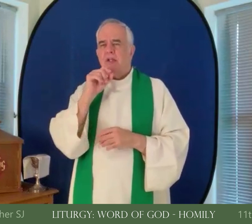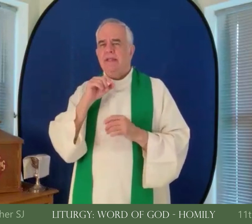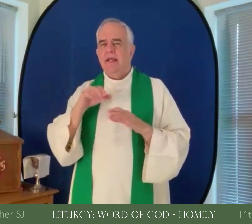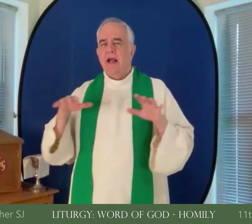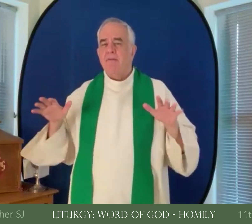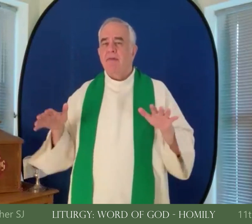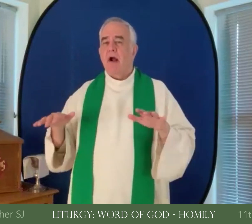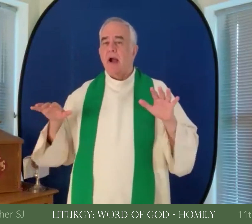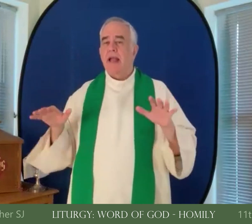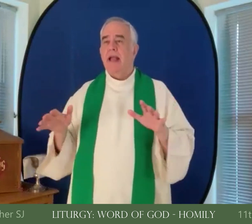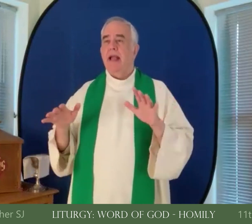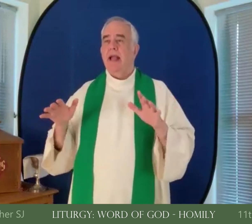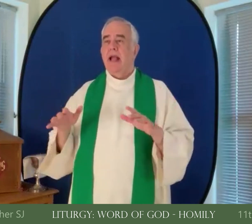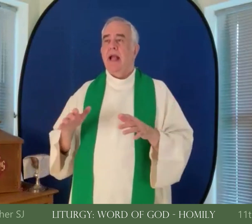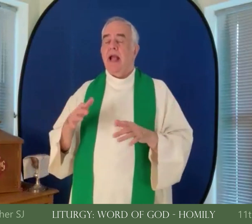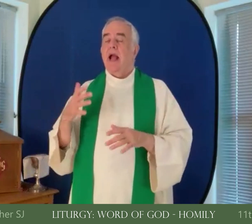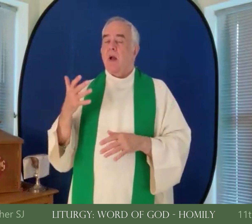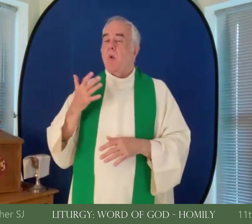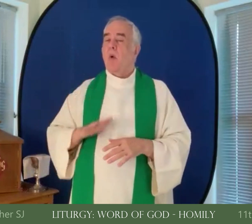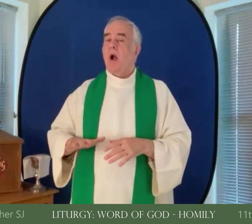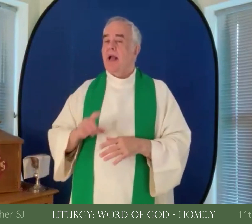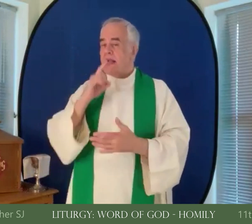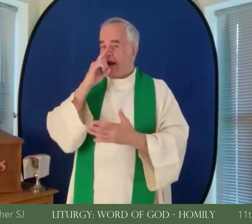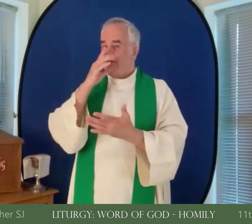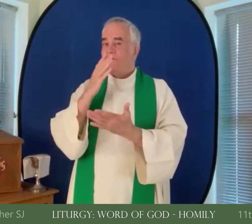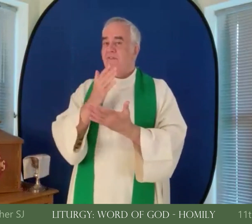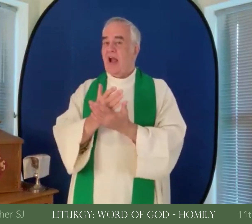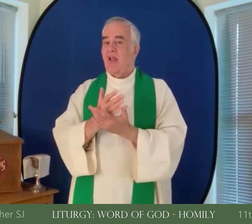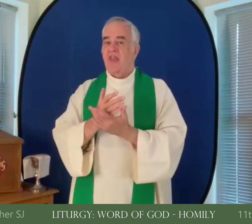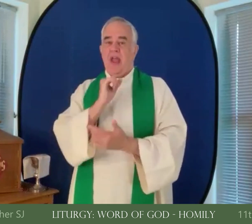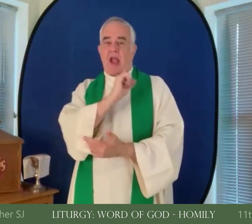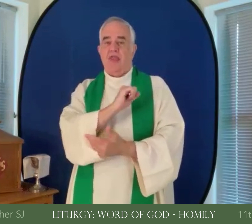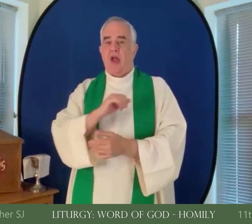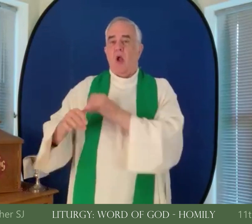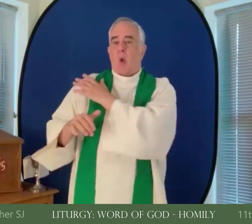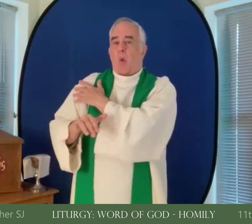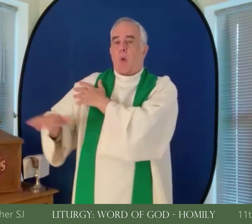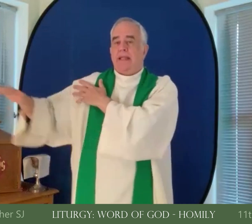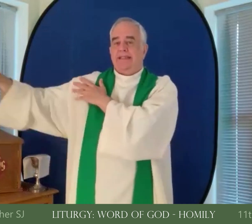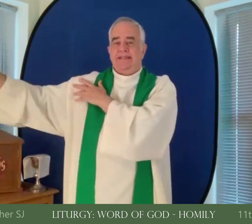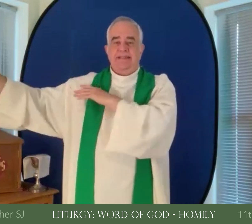Birds fly a quiet place in their wings.